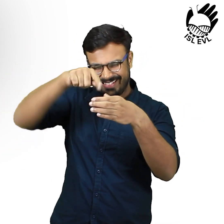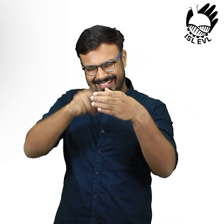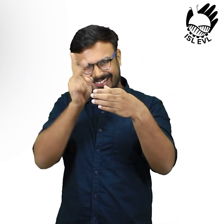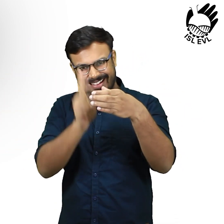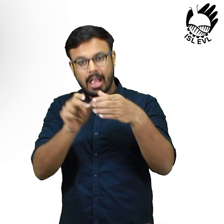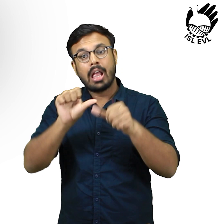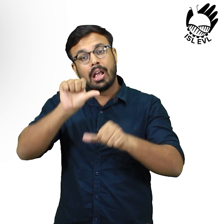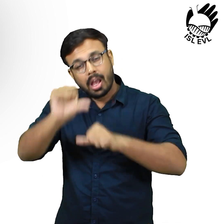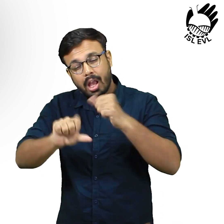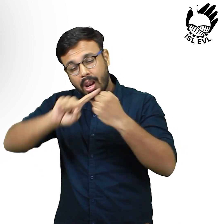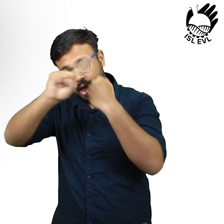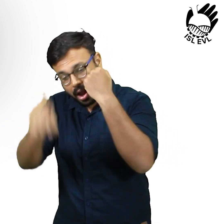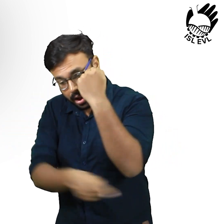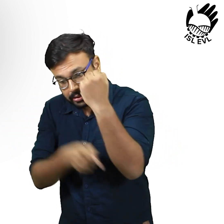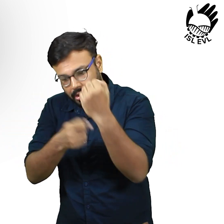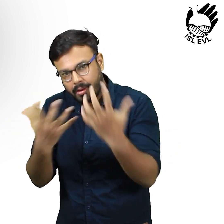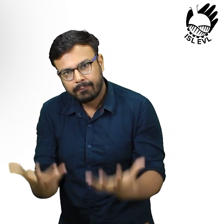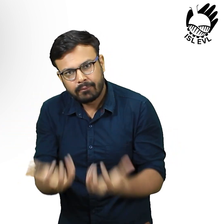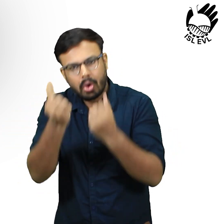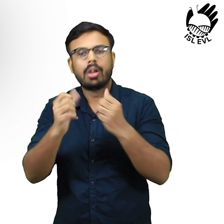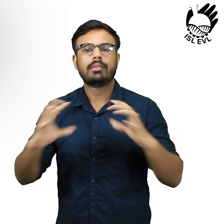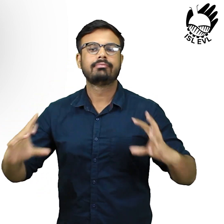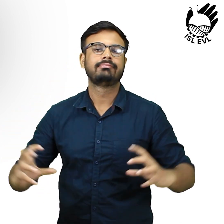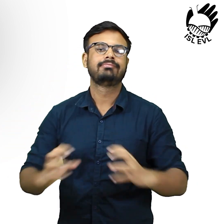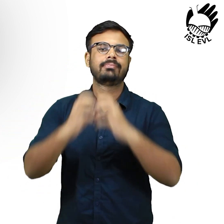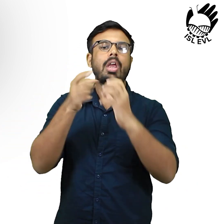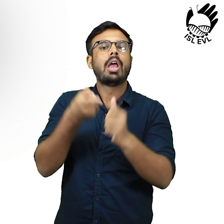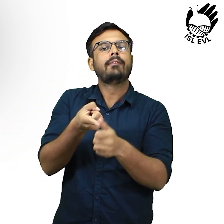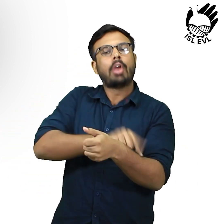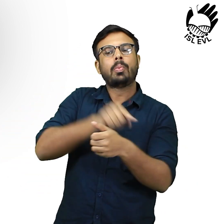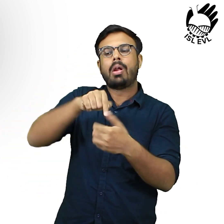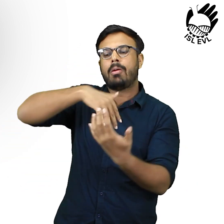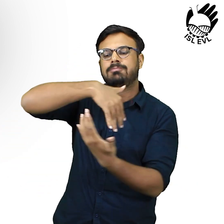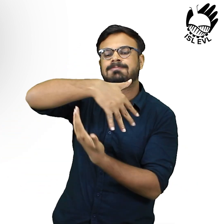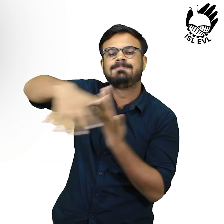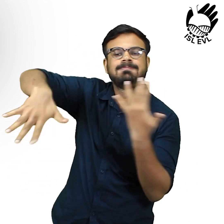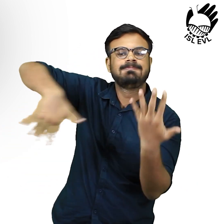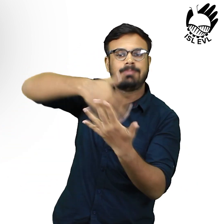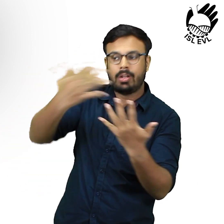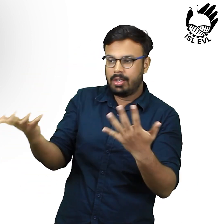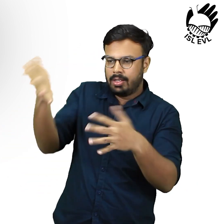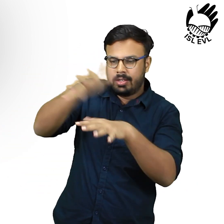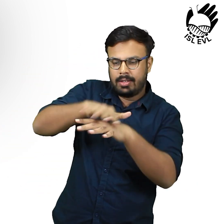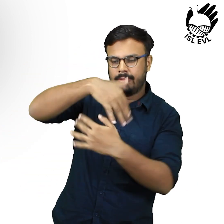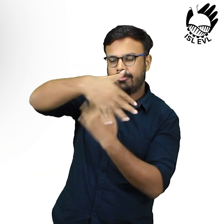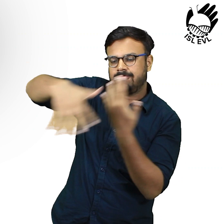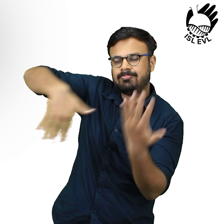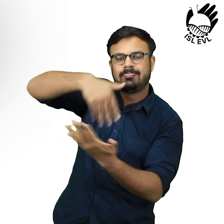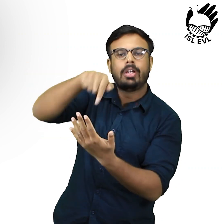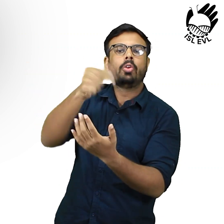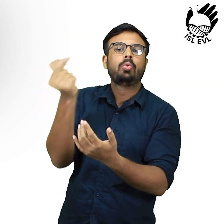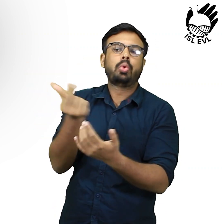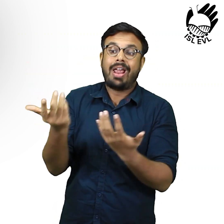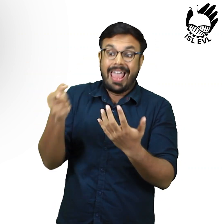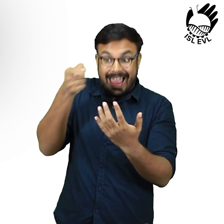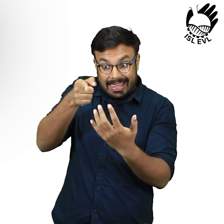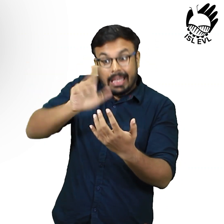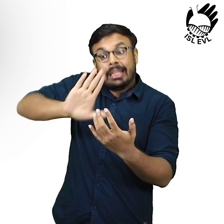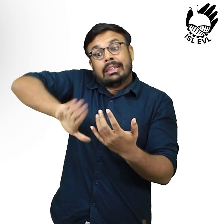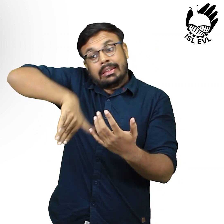nature. Most commonly, crystallization is the natural or artificial process for the